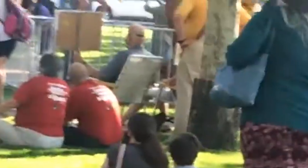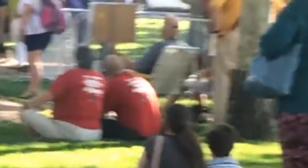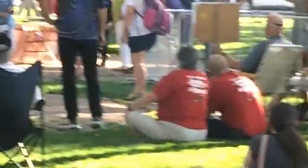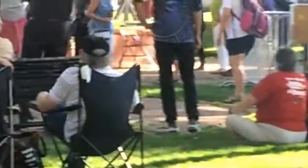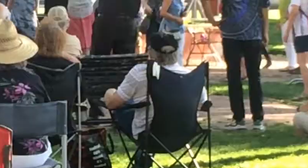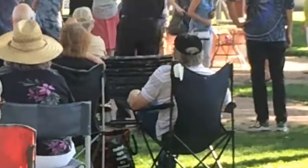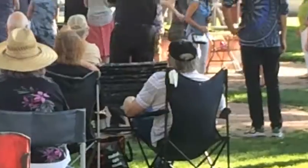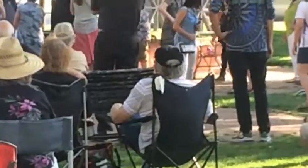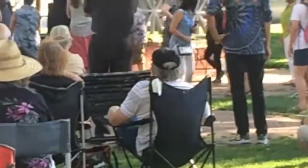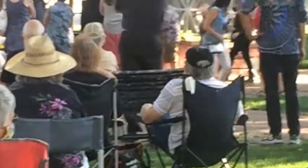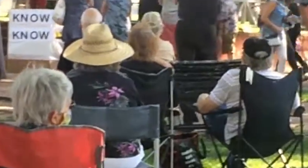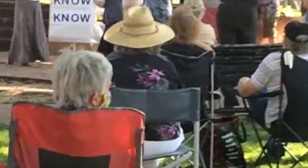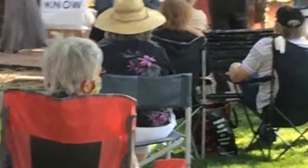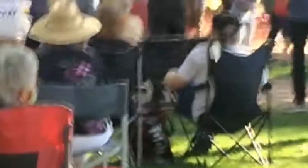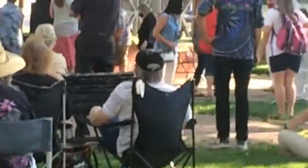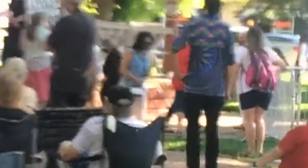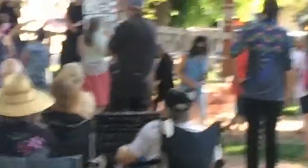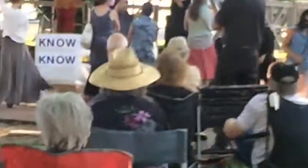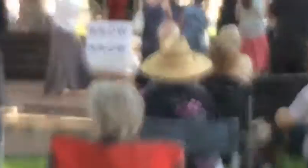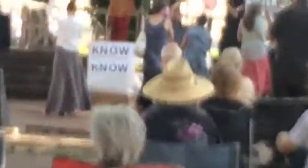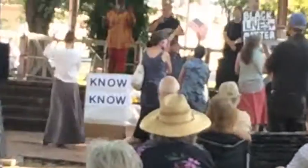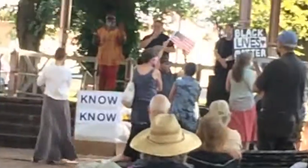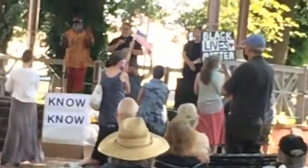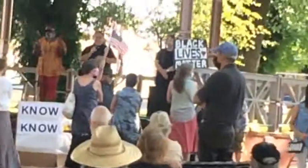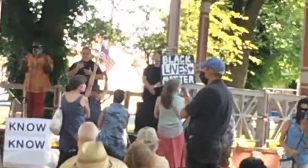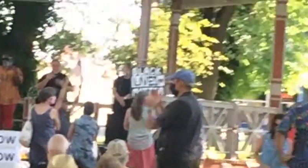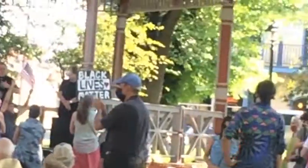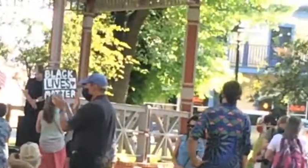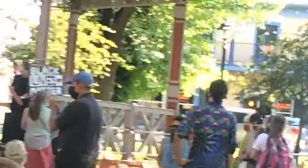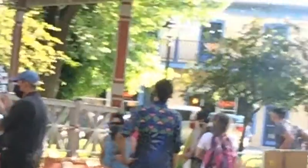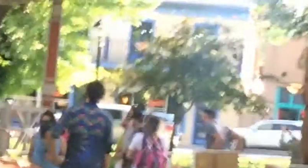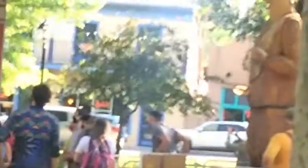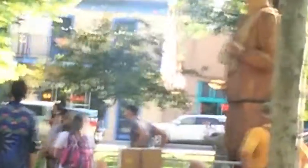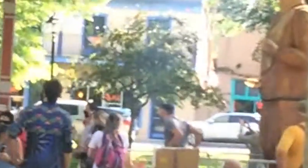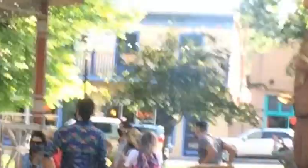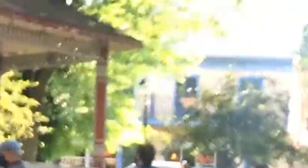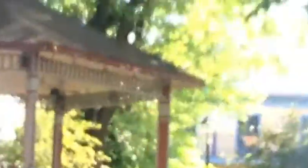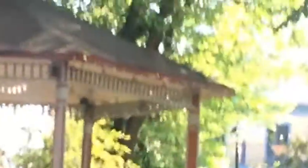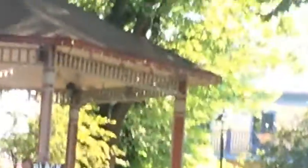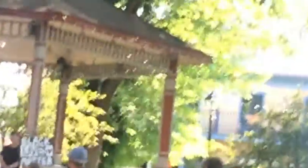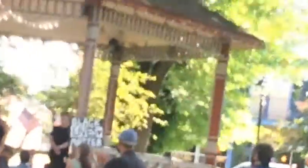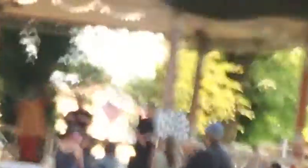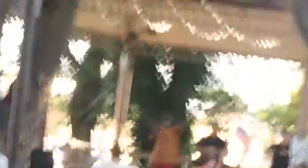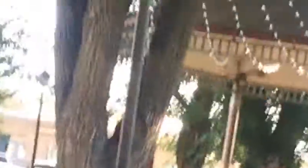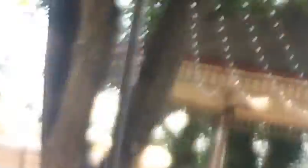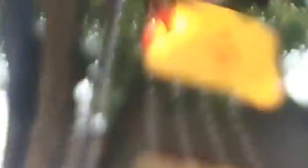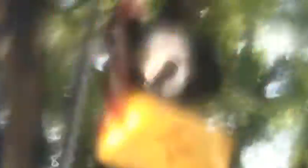celebration of our freedom. And so this is a really monumental day for us to do this.